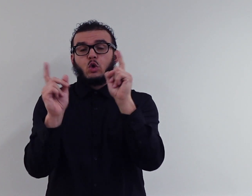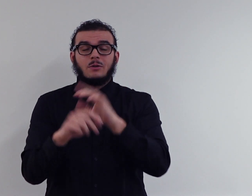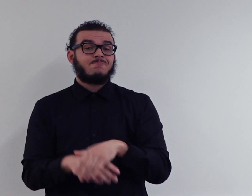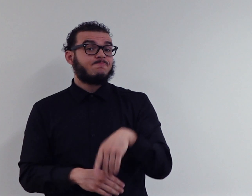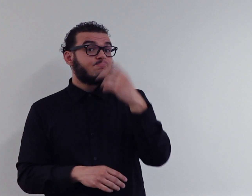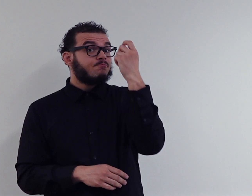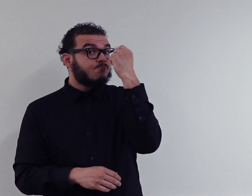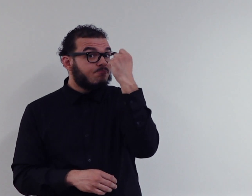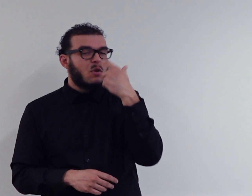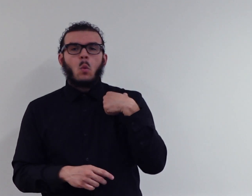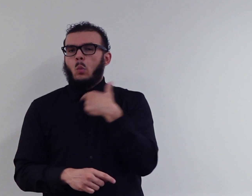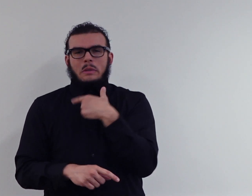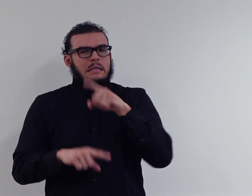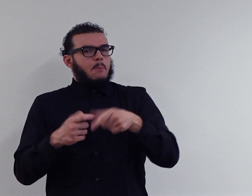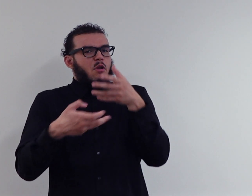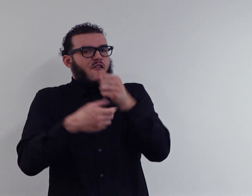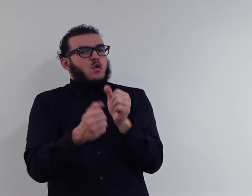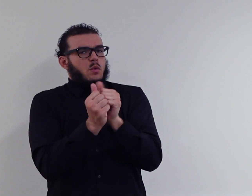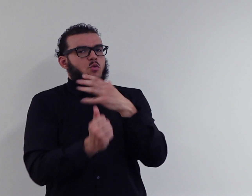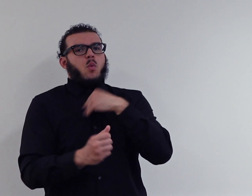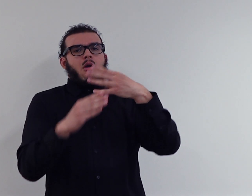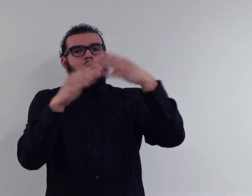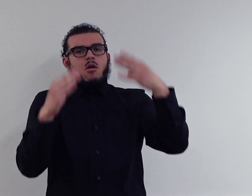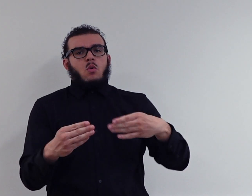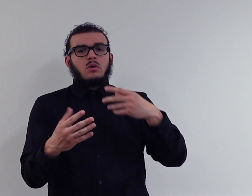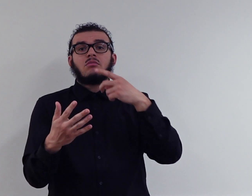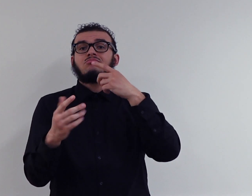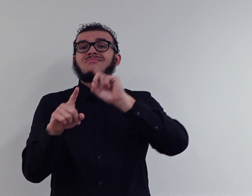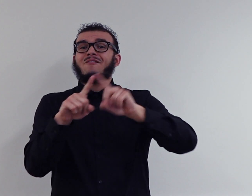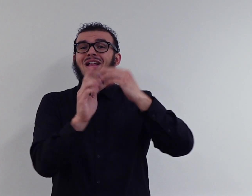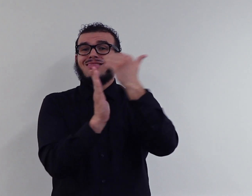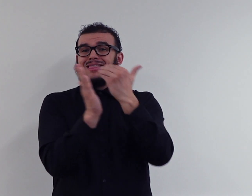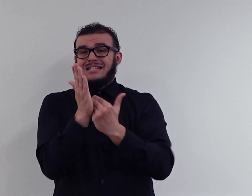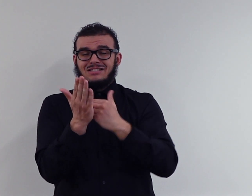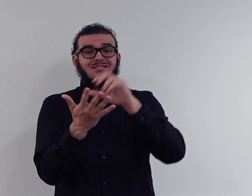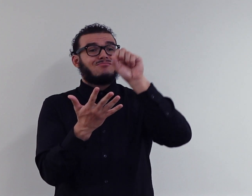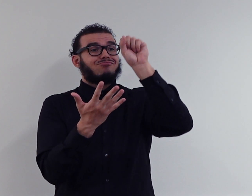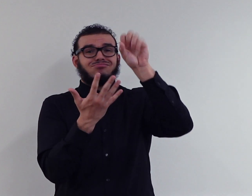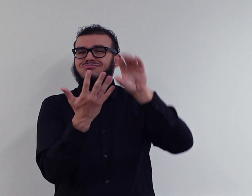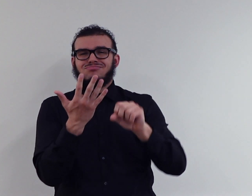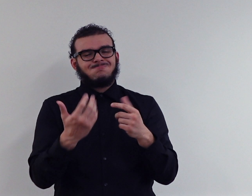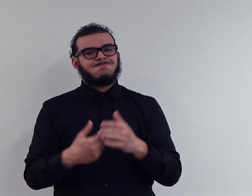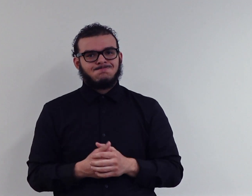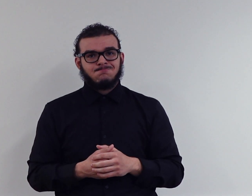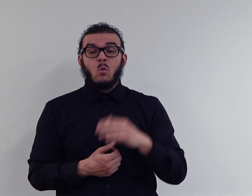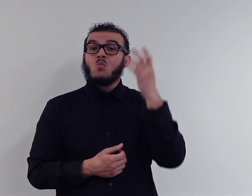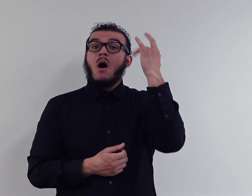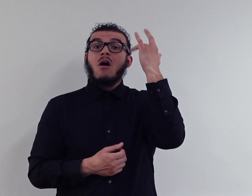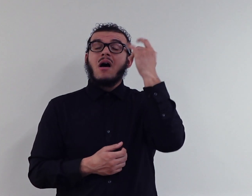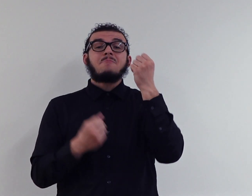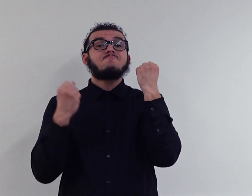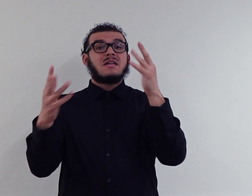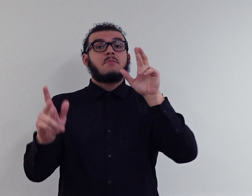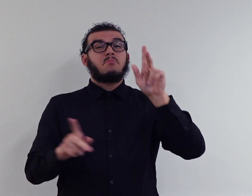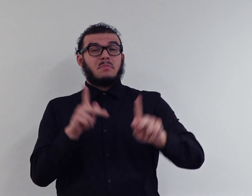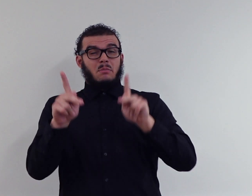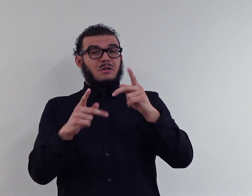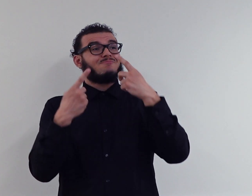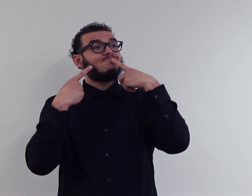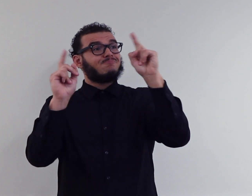we cannot be confident about the list of excluded groups provided by the White House because many people have reported to